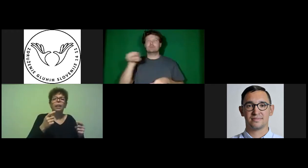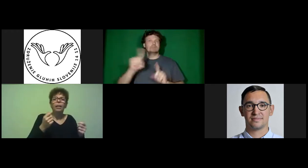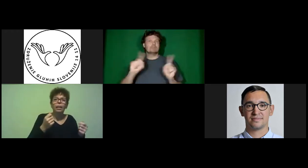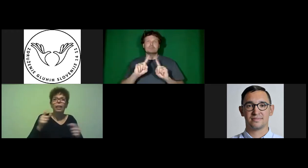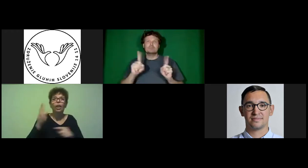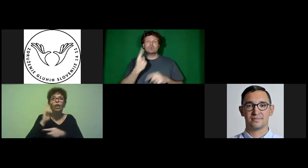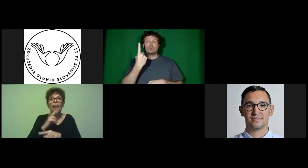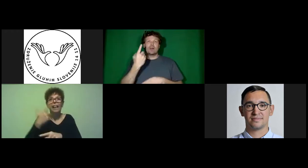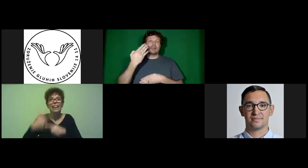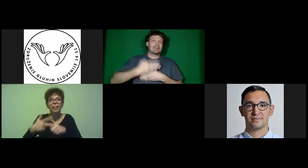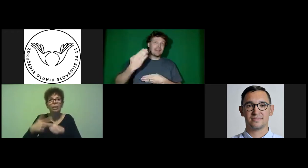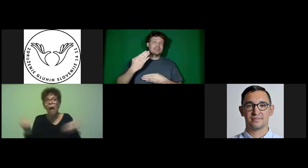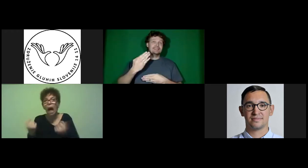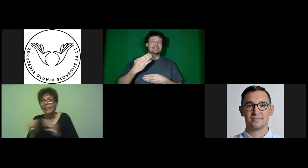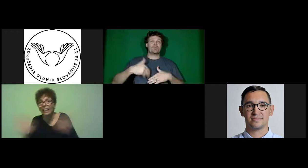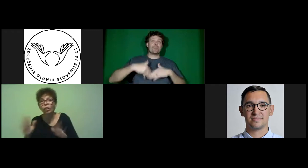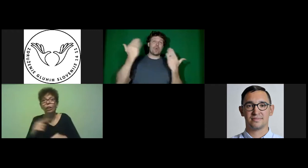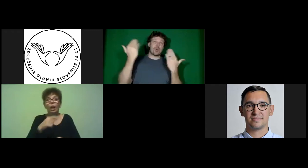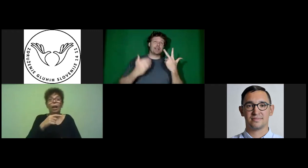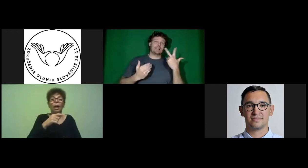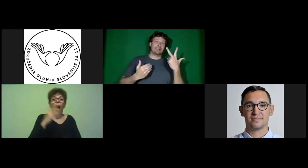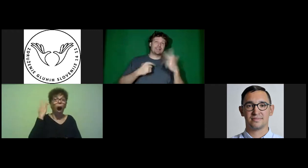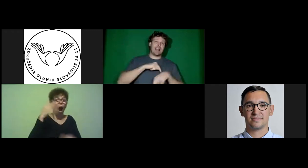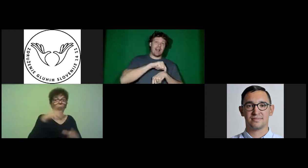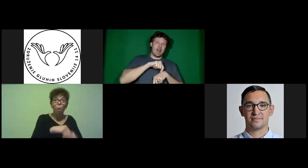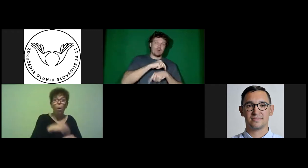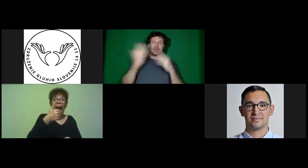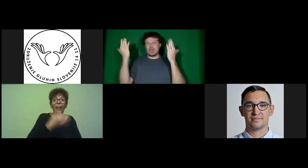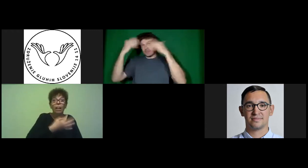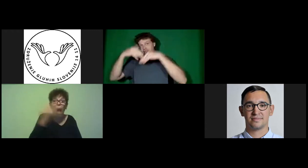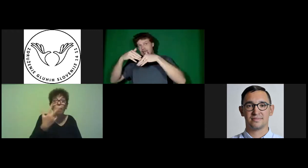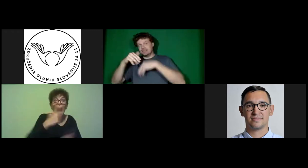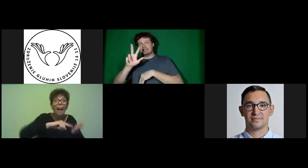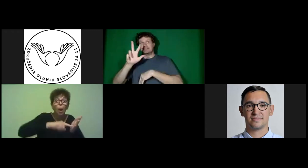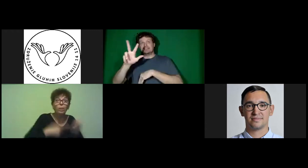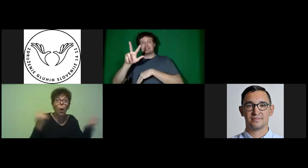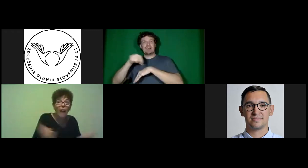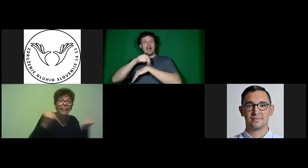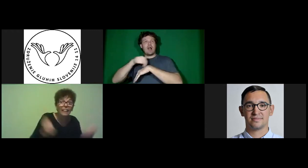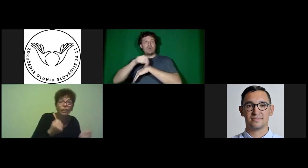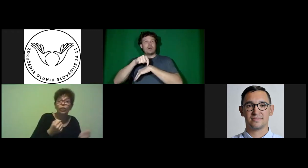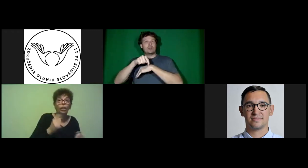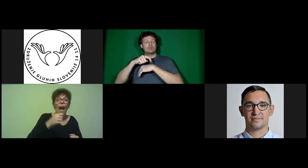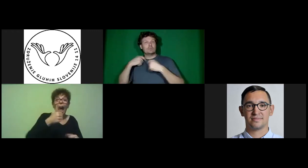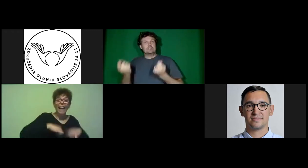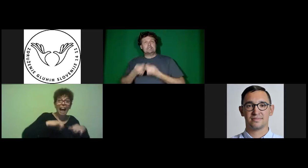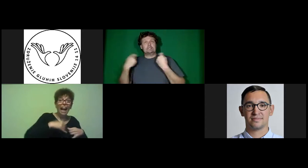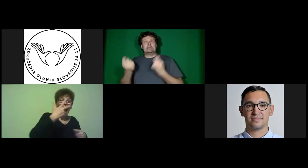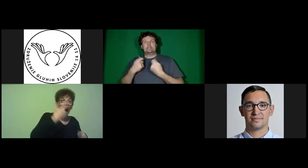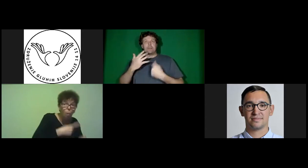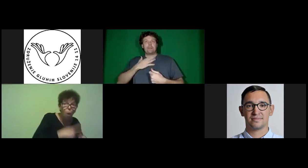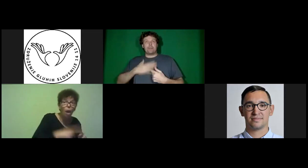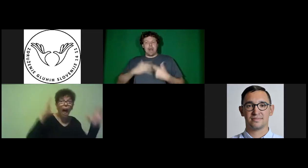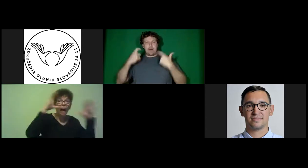more. In the deaf team, we practiced maybe 2 days a week. This was totally different. 3 hours